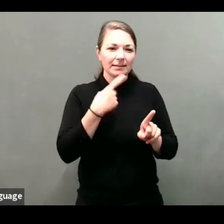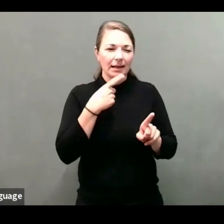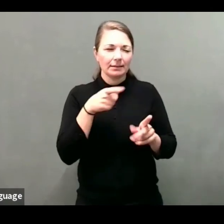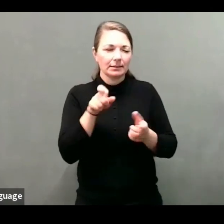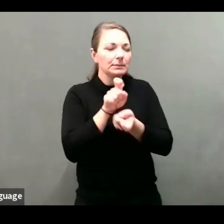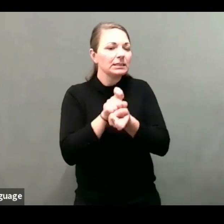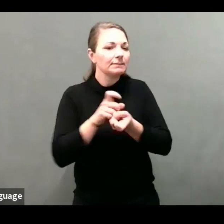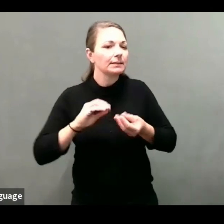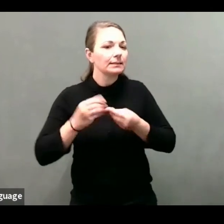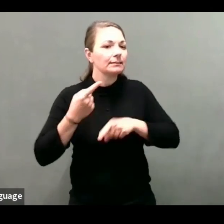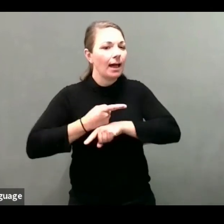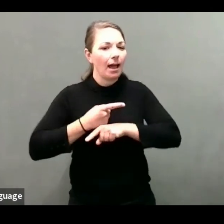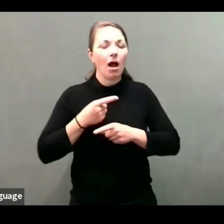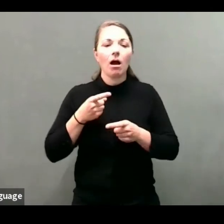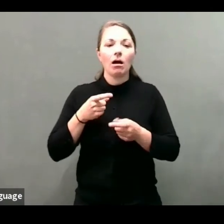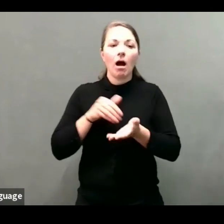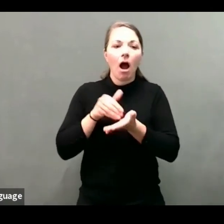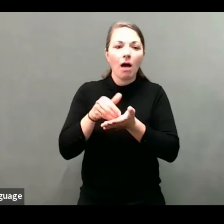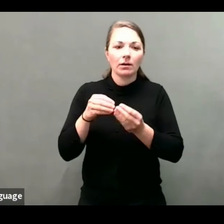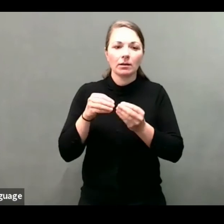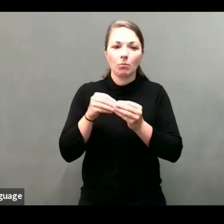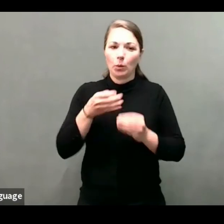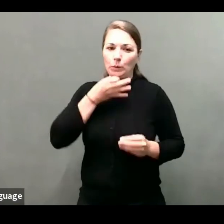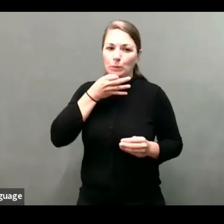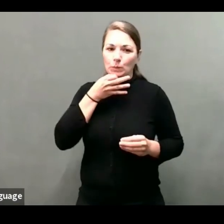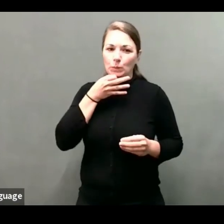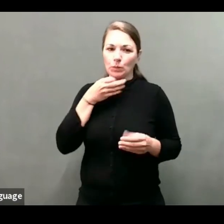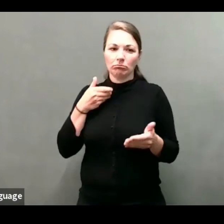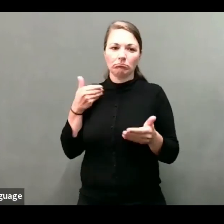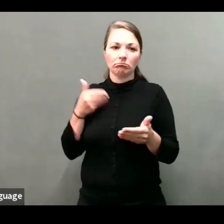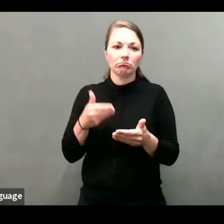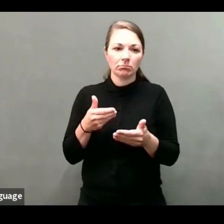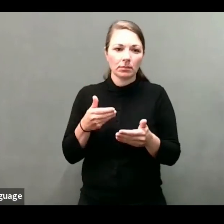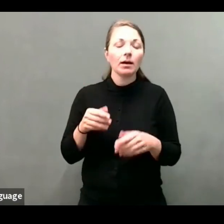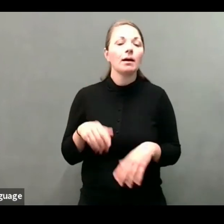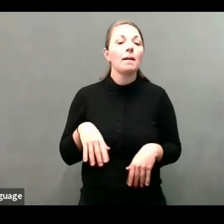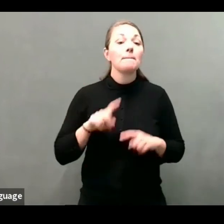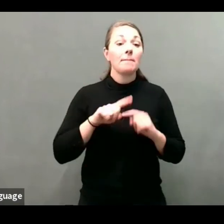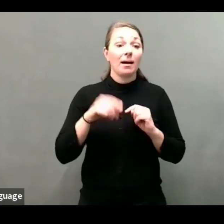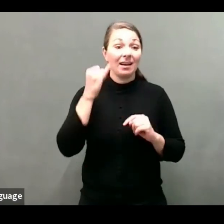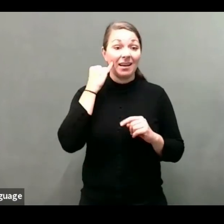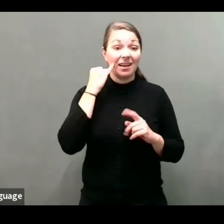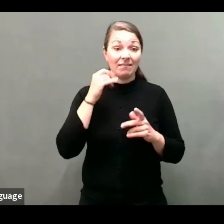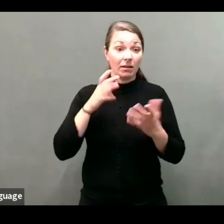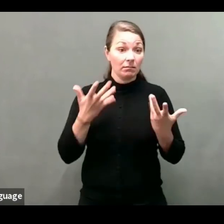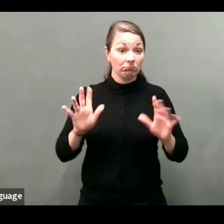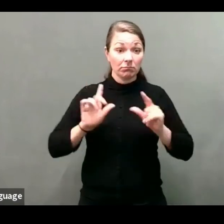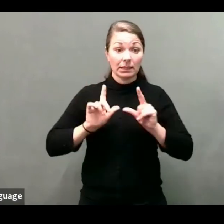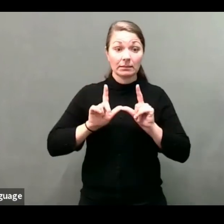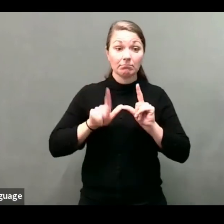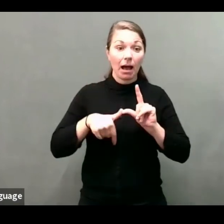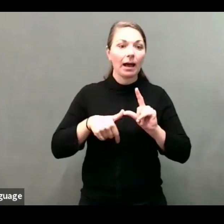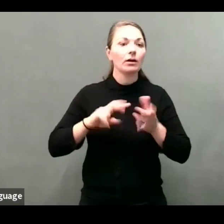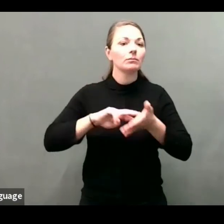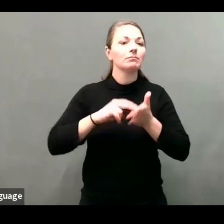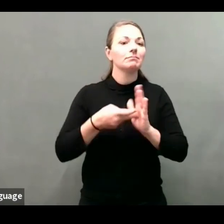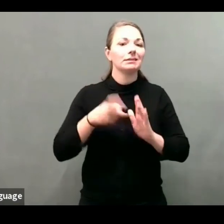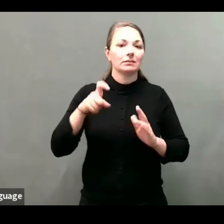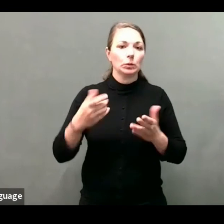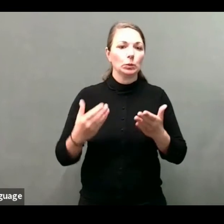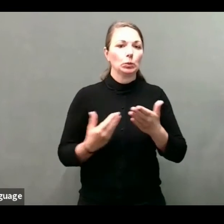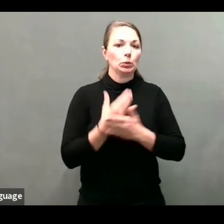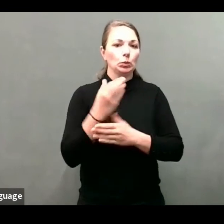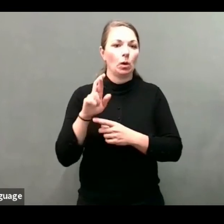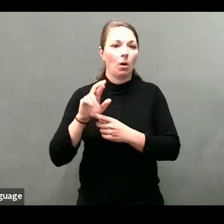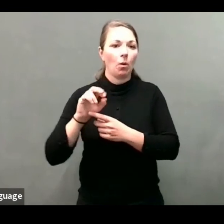often shorter. But if the release of information is past its expiration date, then a new release of information will have to be sought by